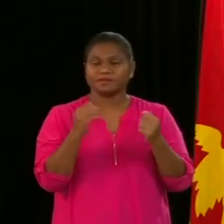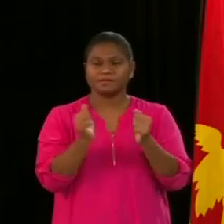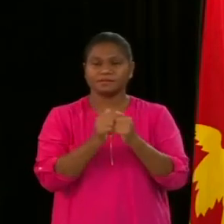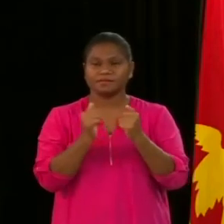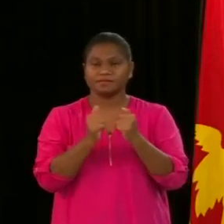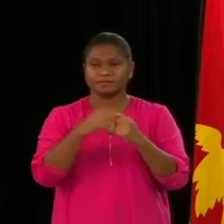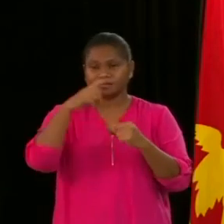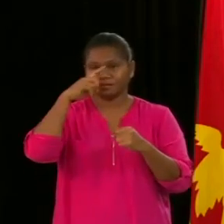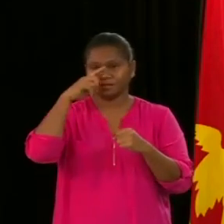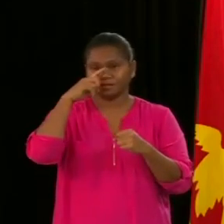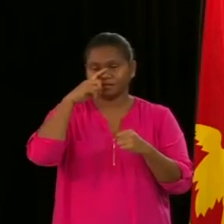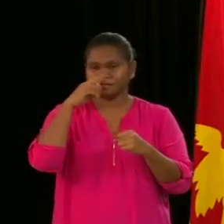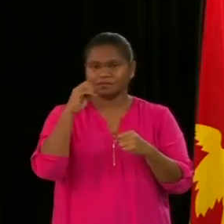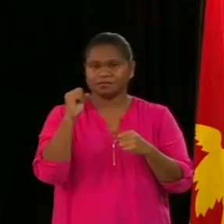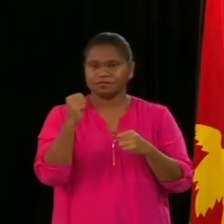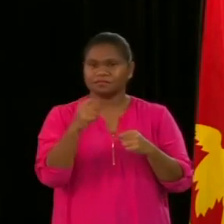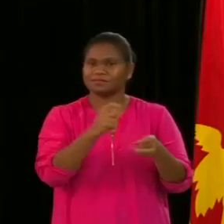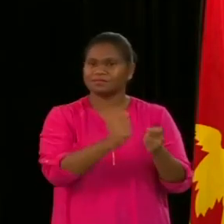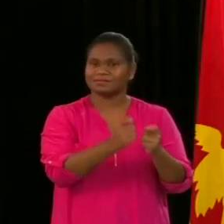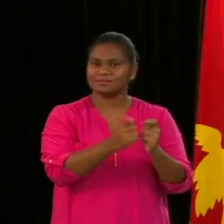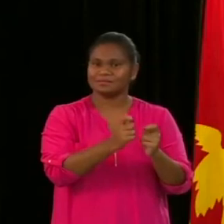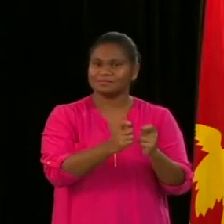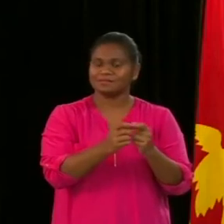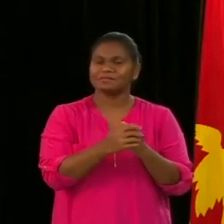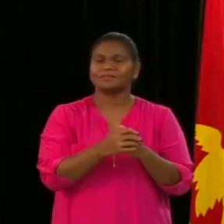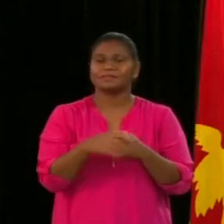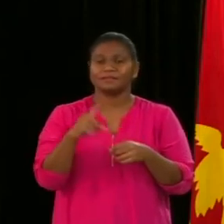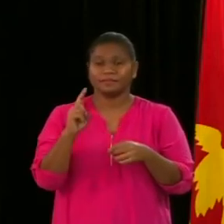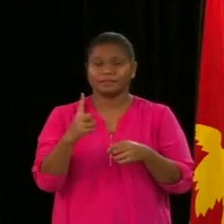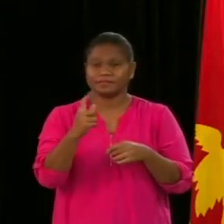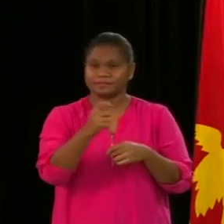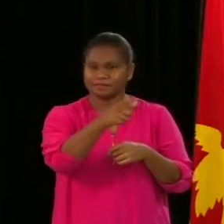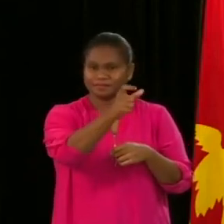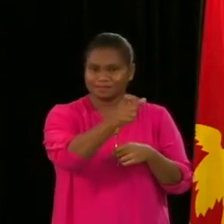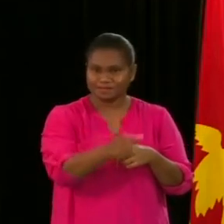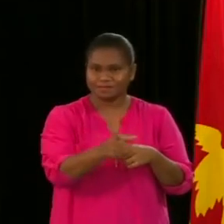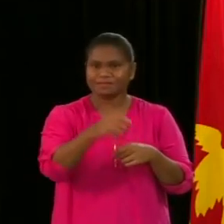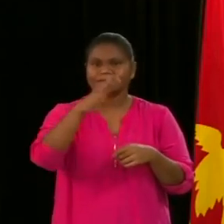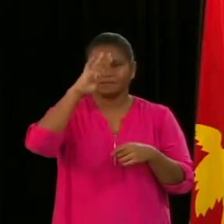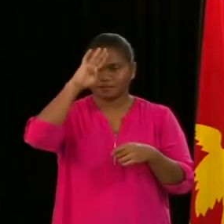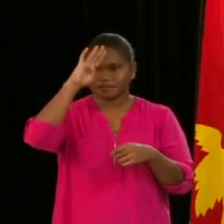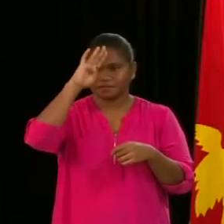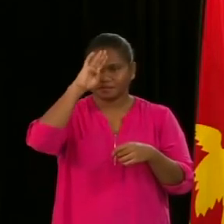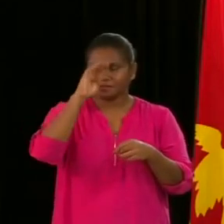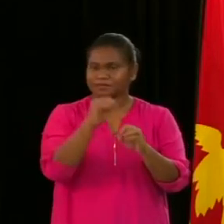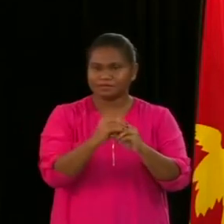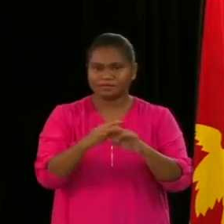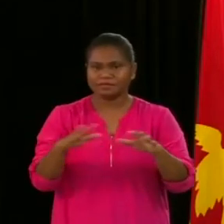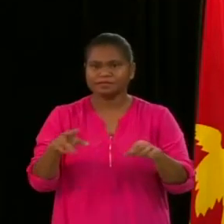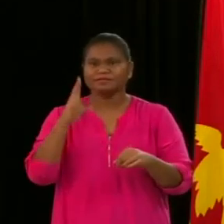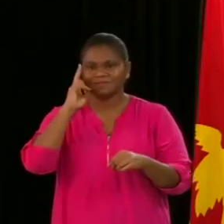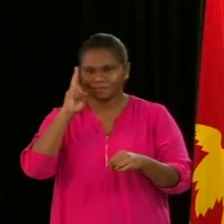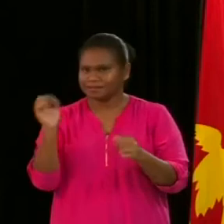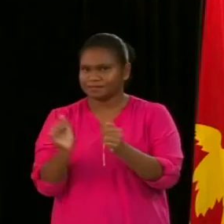tested that far, but if there was a potential threat or risk of it being spread, then we'd be seeing signs